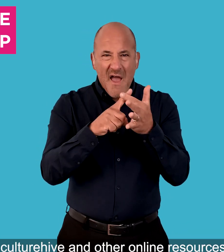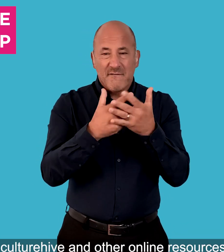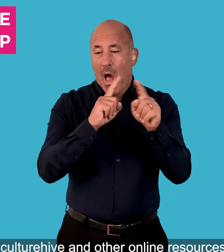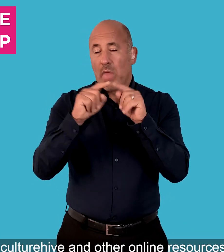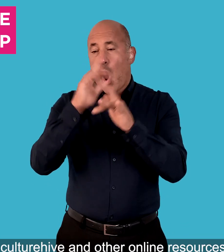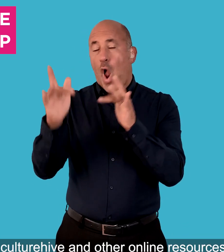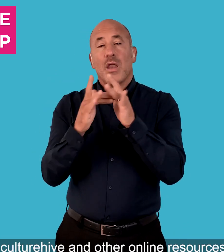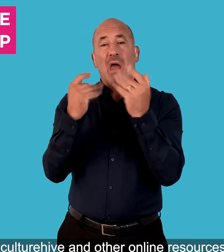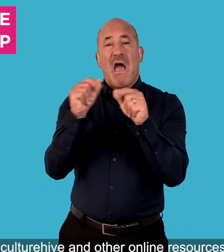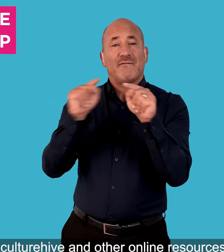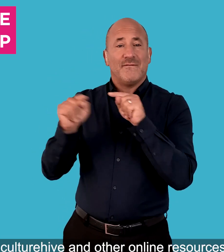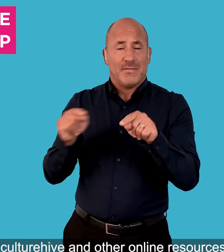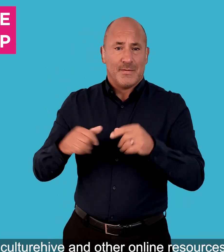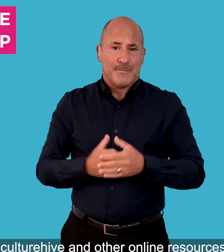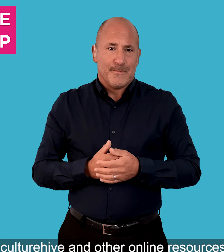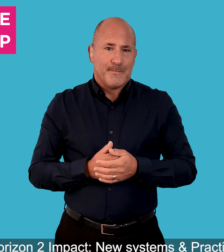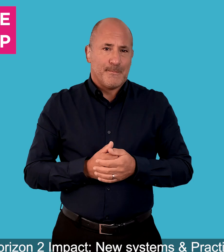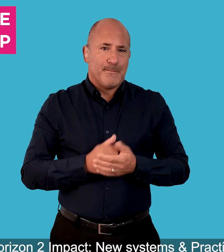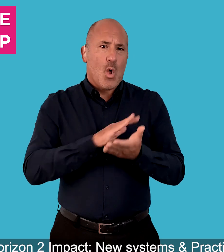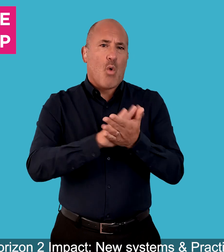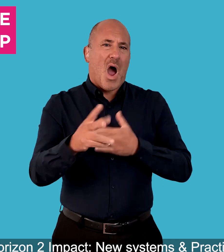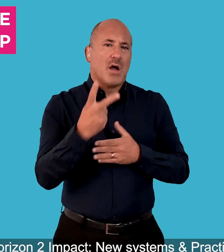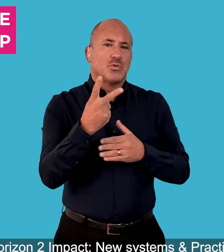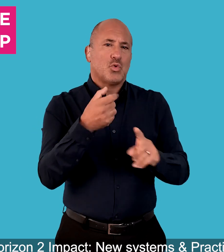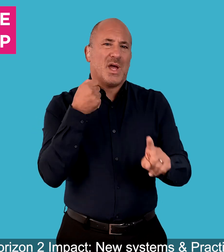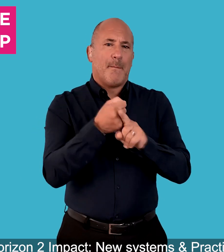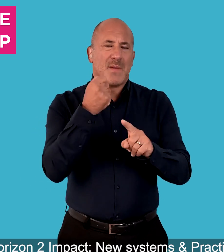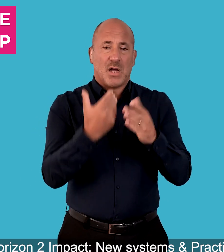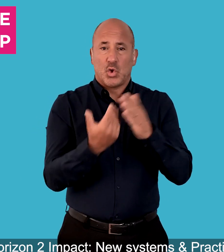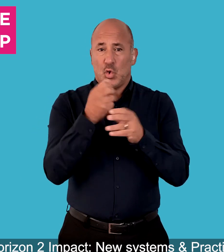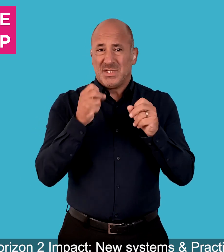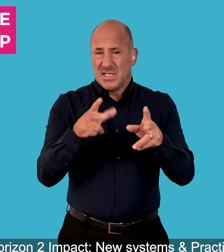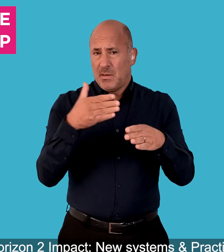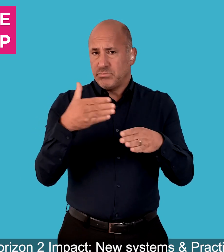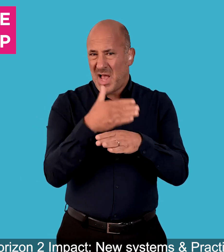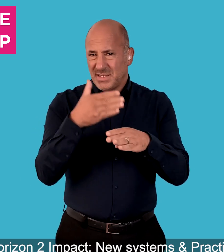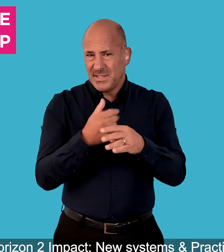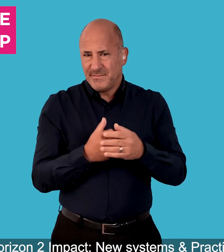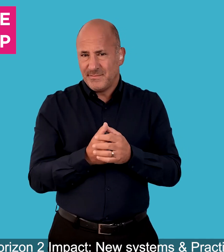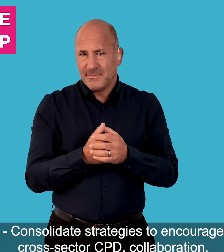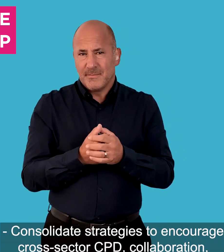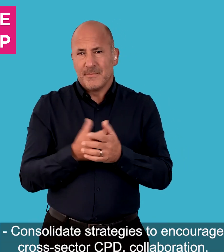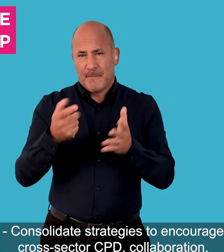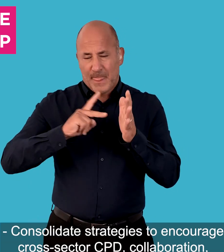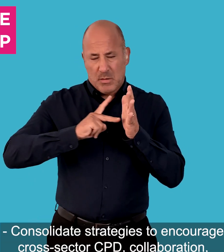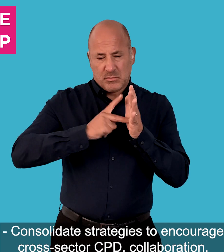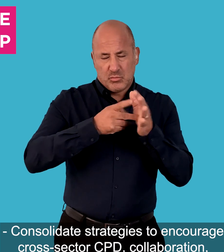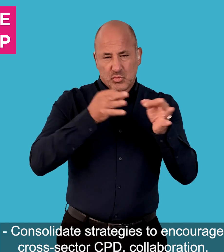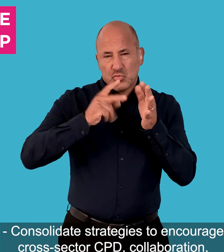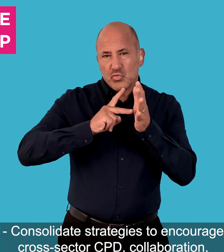Hive and other online resources. Horizon 2 impact, new systems and practice.